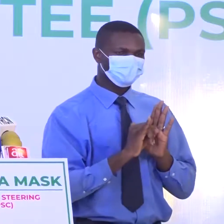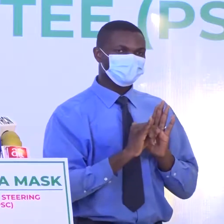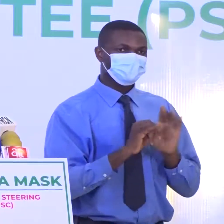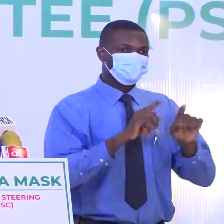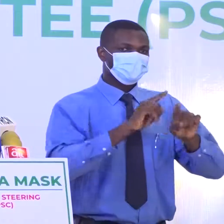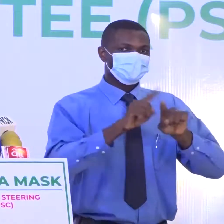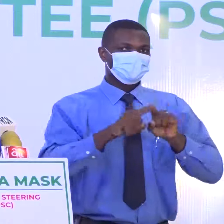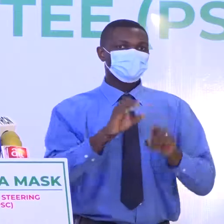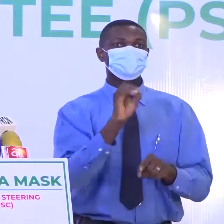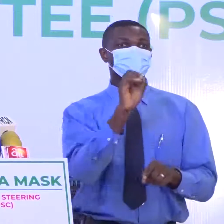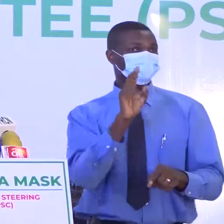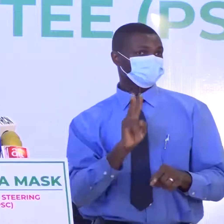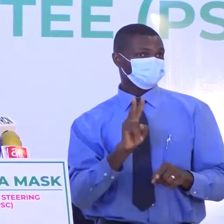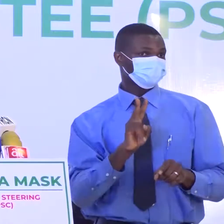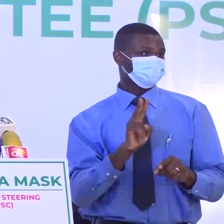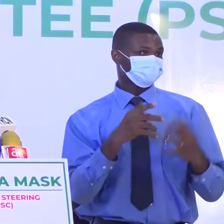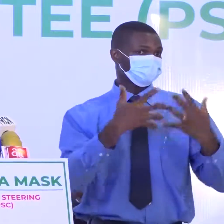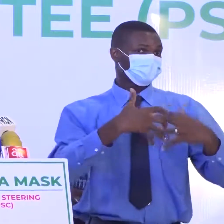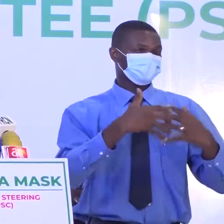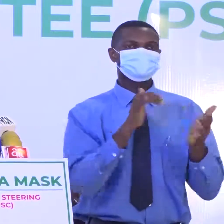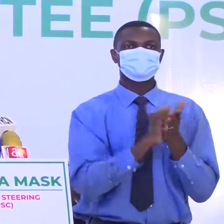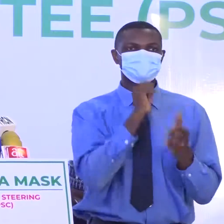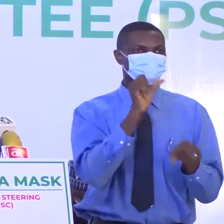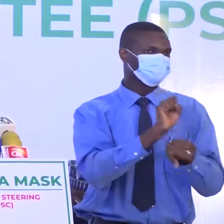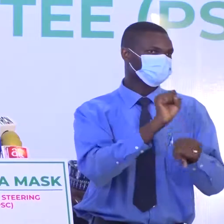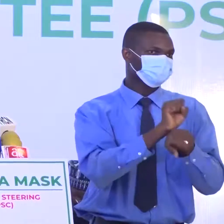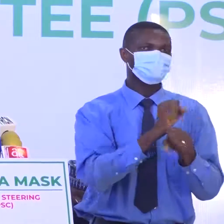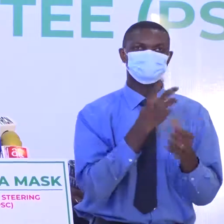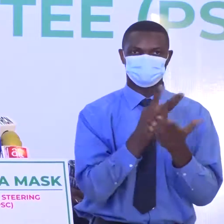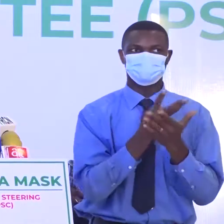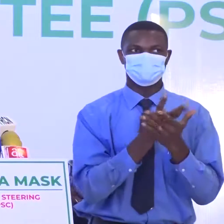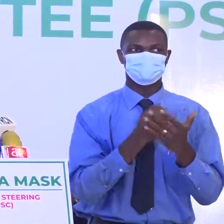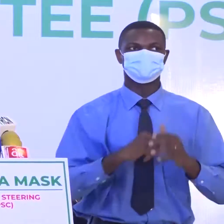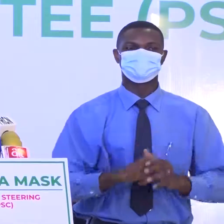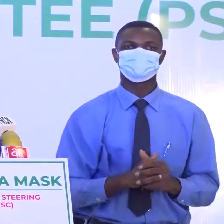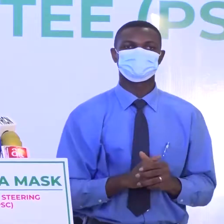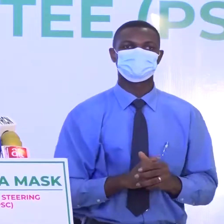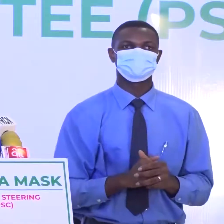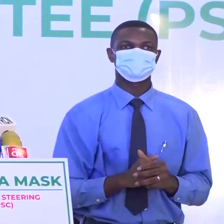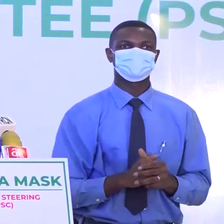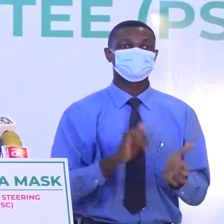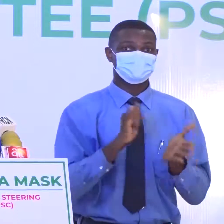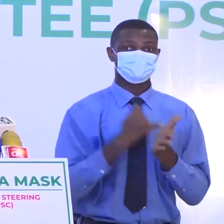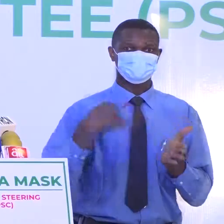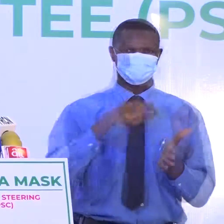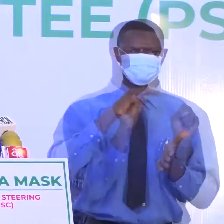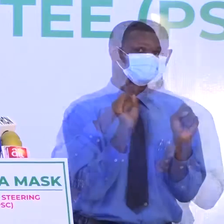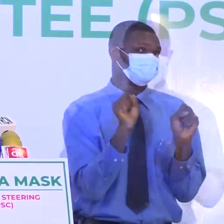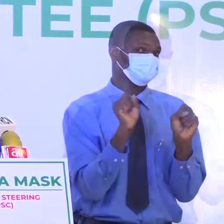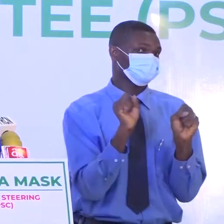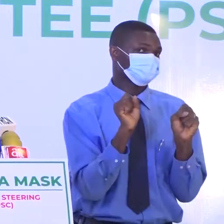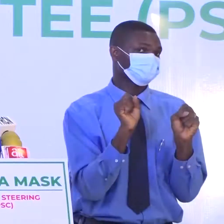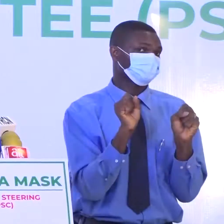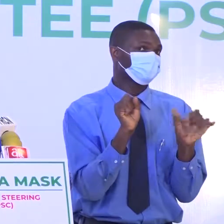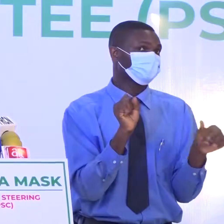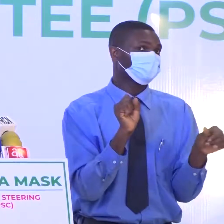plants that are not functioning or not functioning properly, that are to be repaired. The